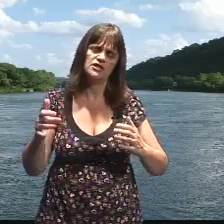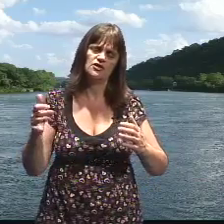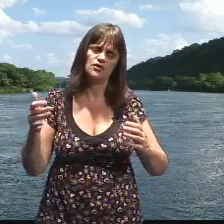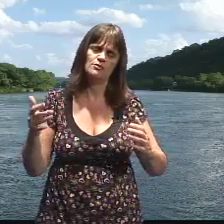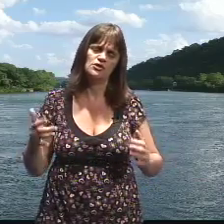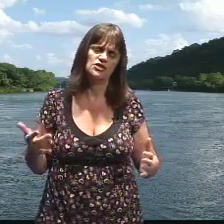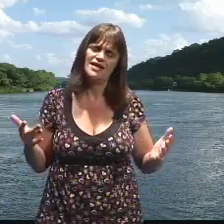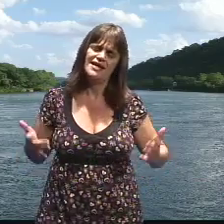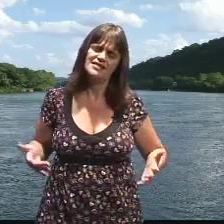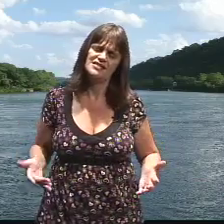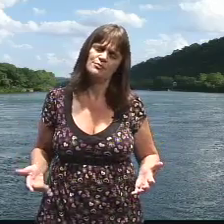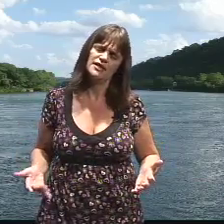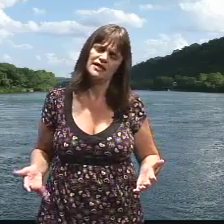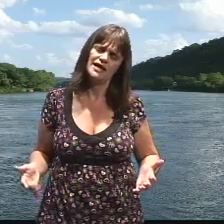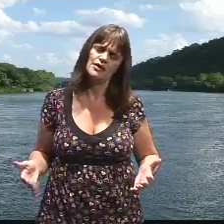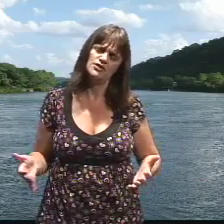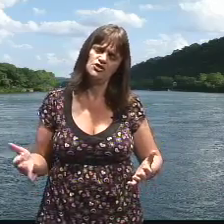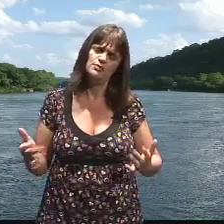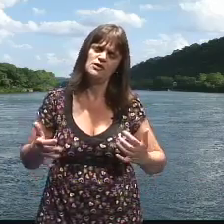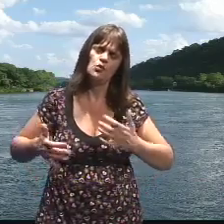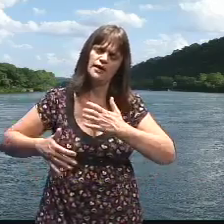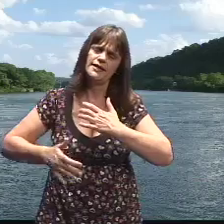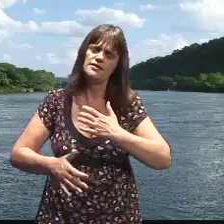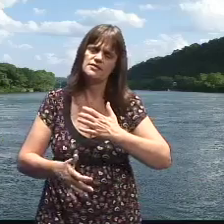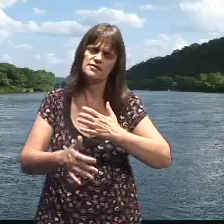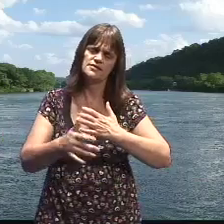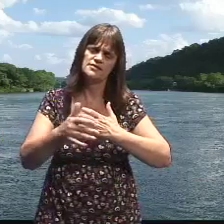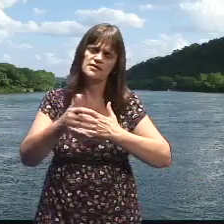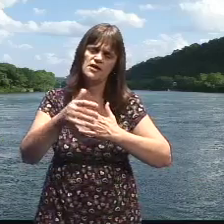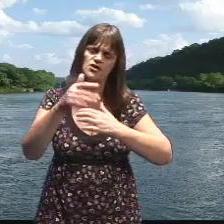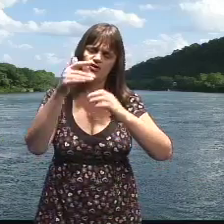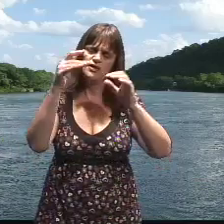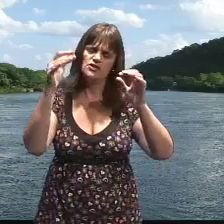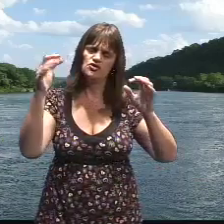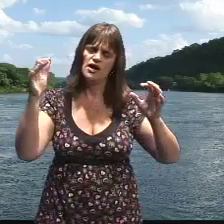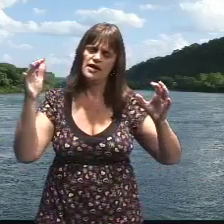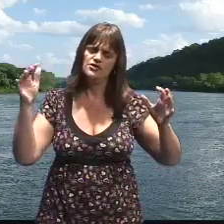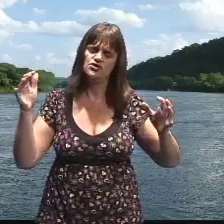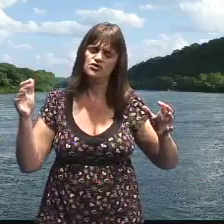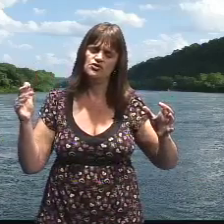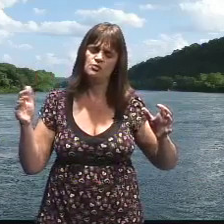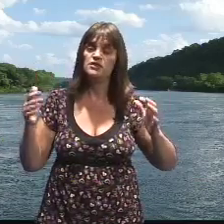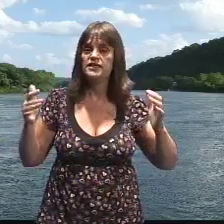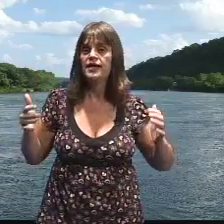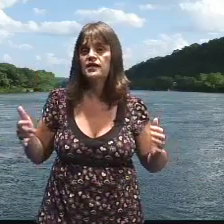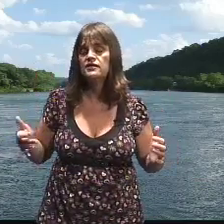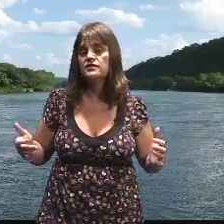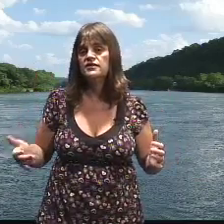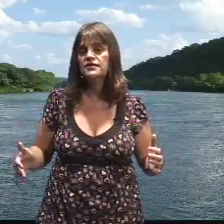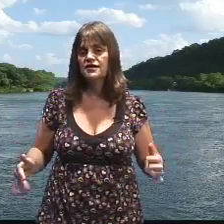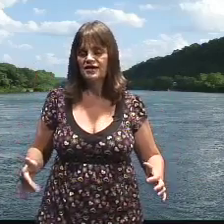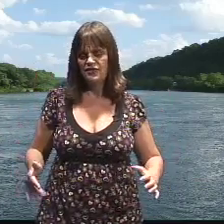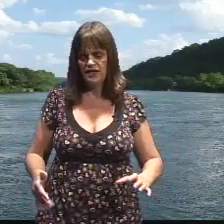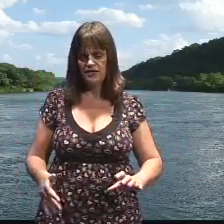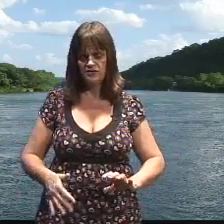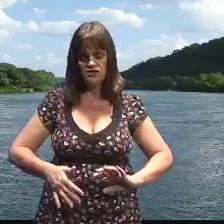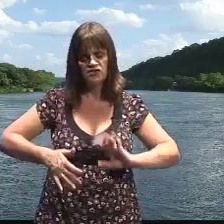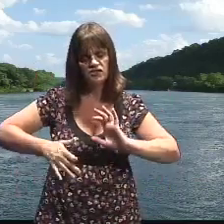particular emotion and simply allow it to be what it is. Do not try to pretend that it is